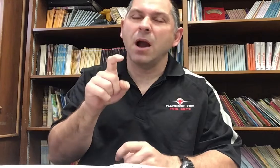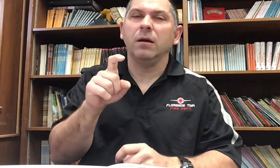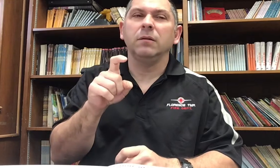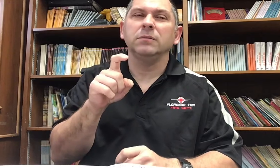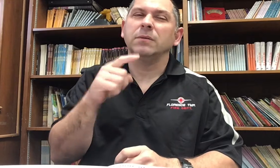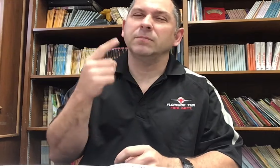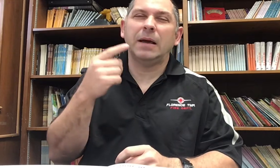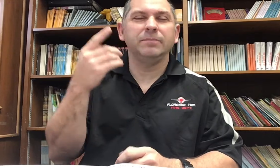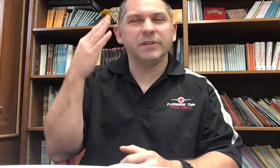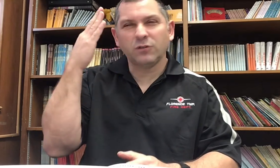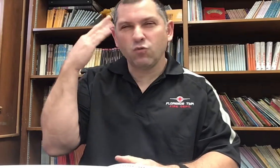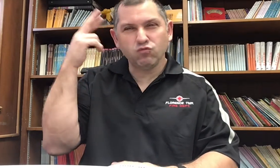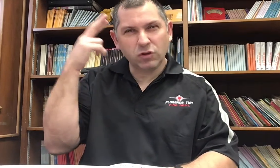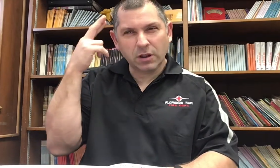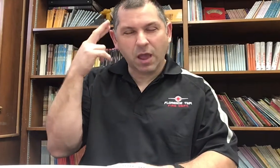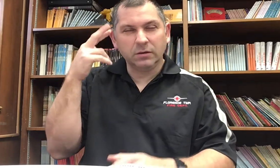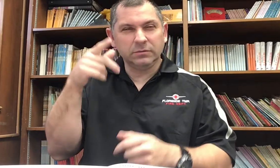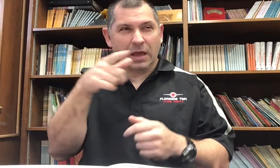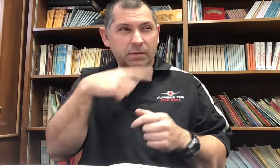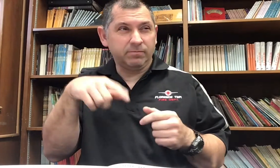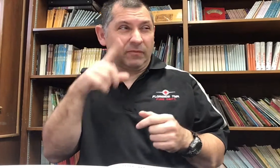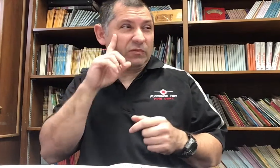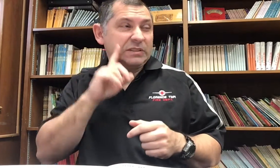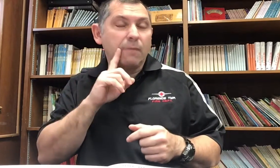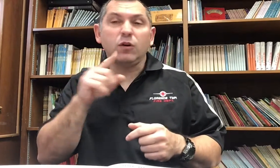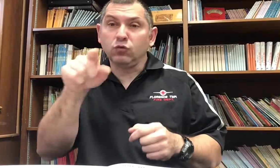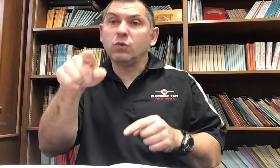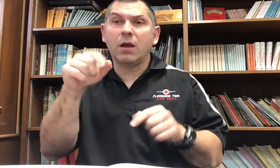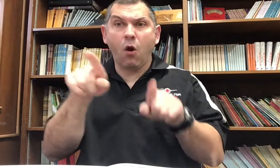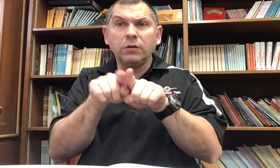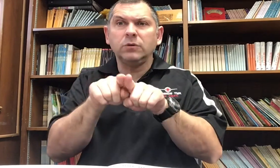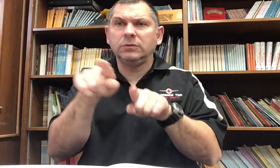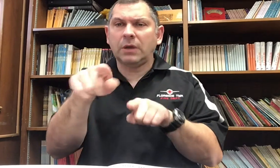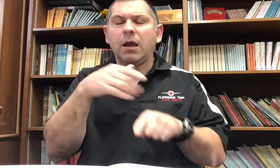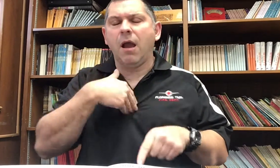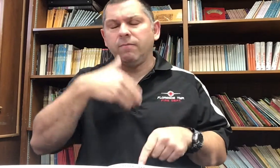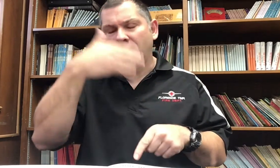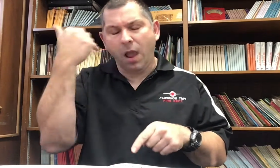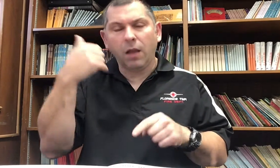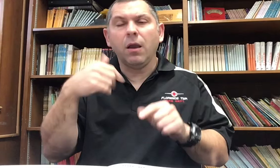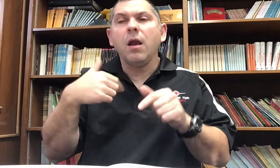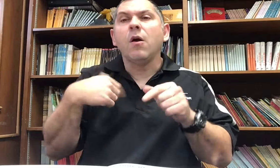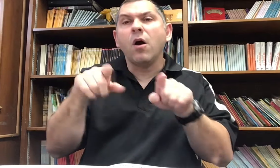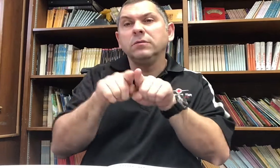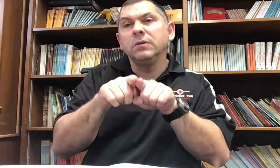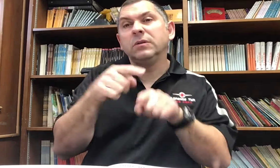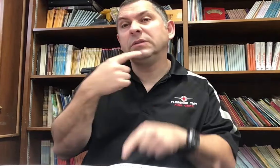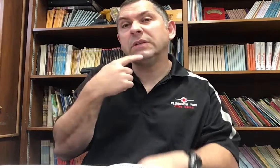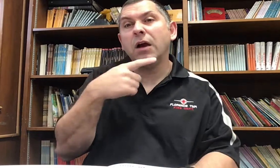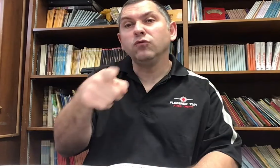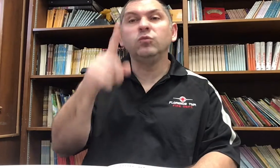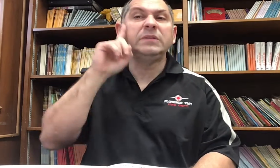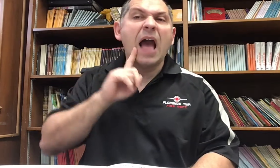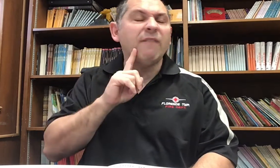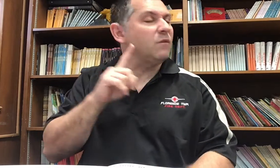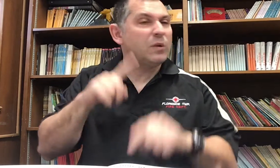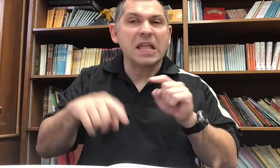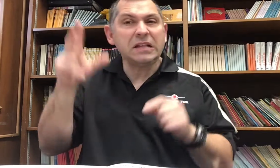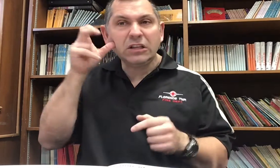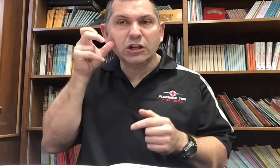The operator will try to be patient with you. They might not realize, that you can't hear. Oh, I forgot to add. I did want to say, you want to